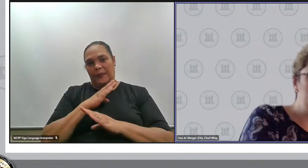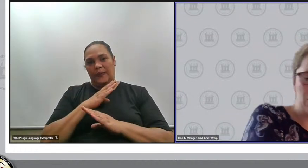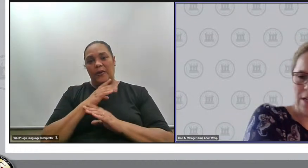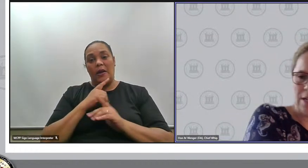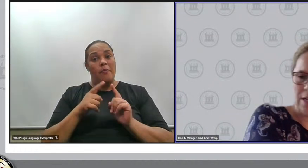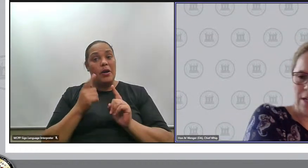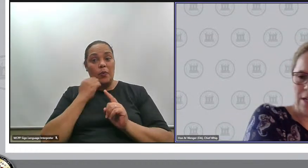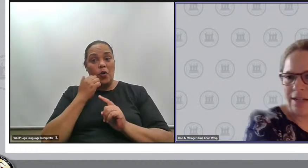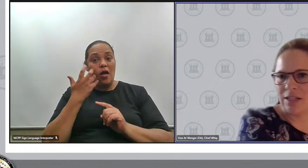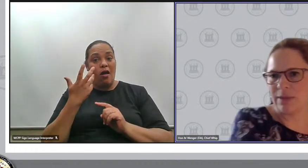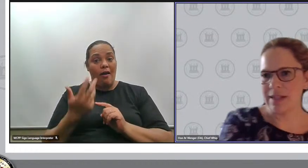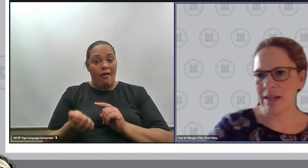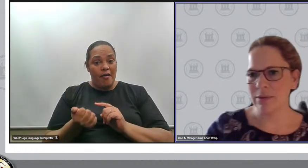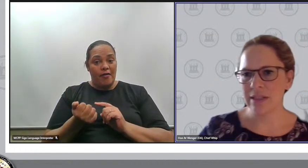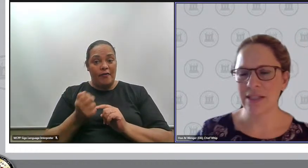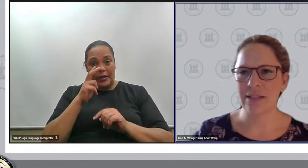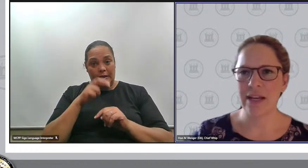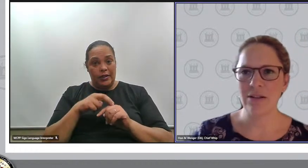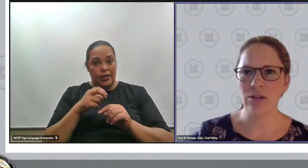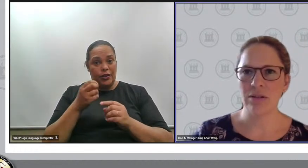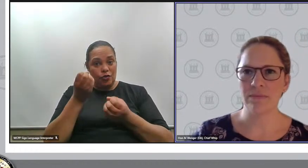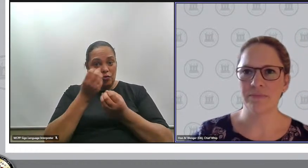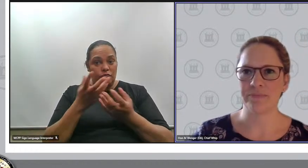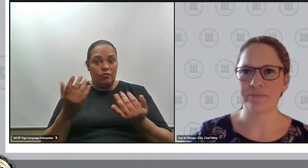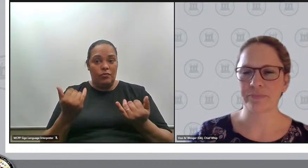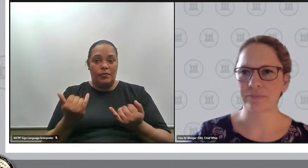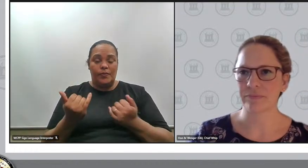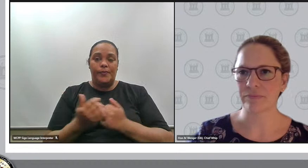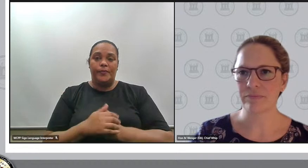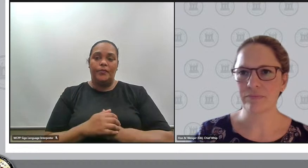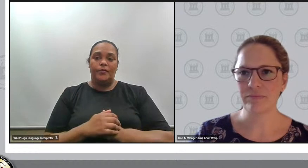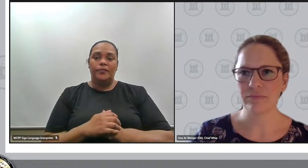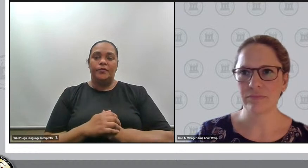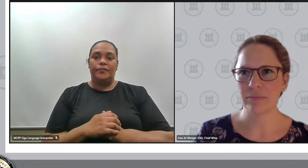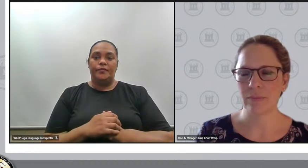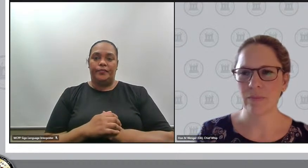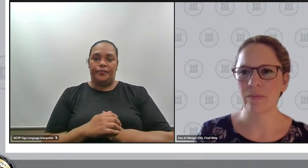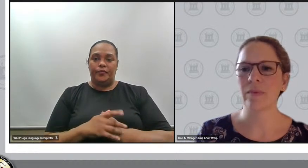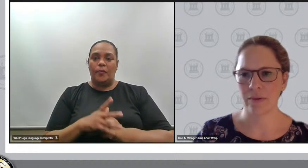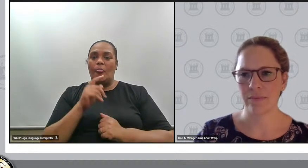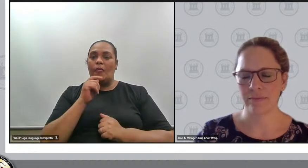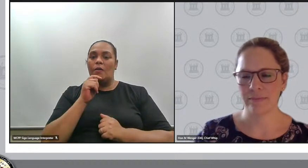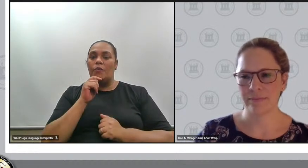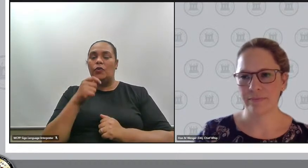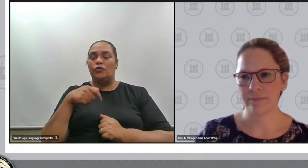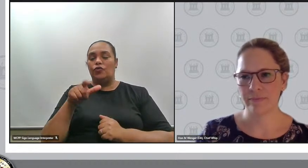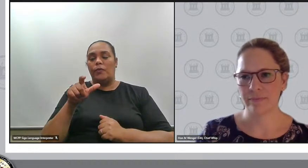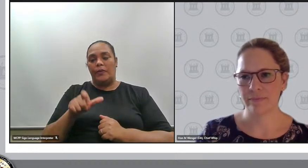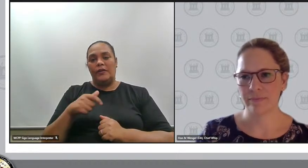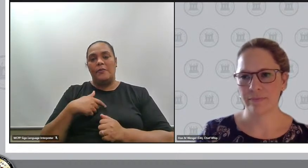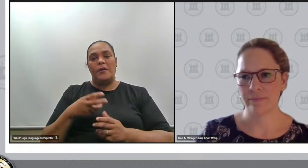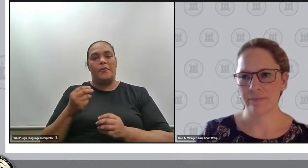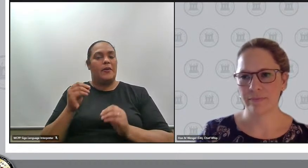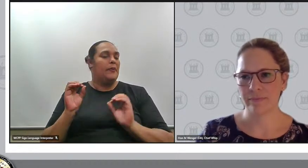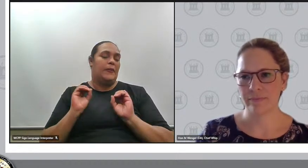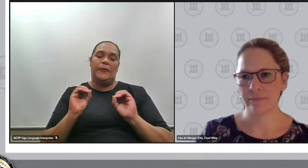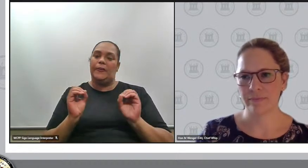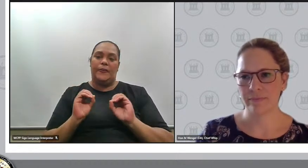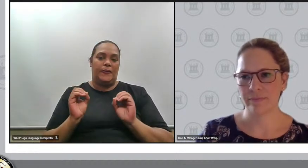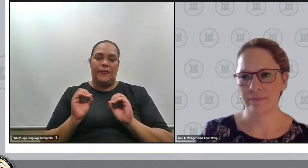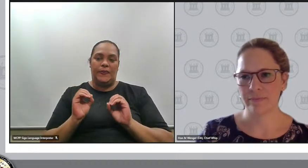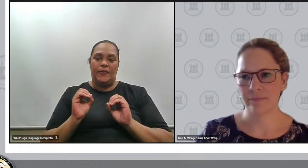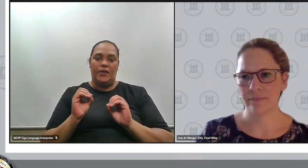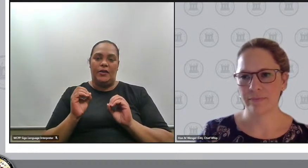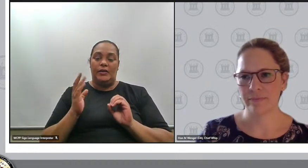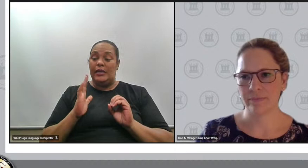any apologies that need to be tabled at this stage? Good morning, Chairperson. I receive no apologies on